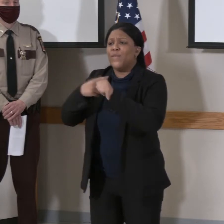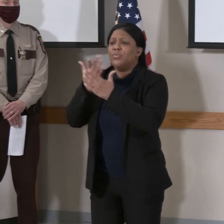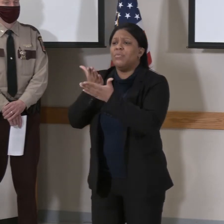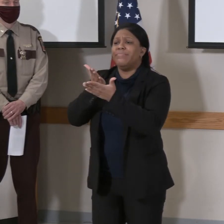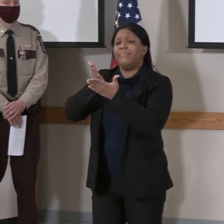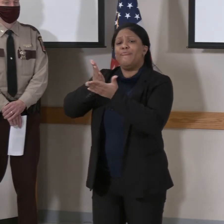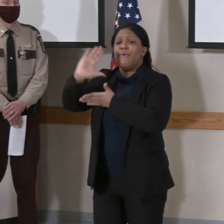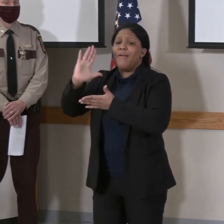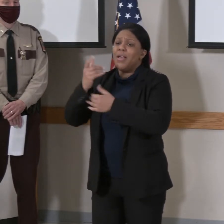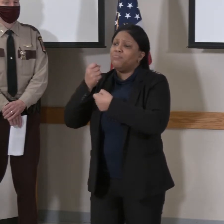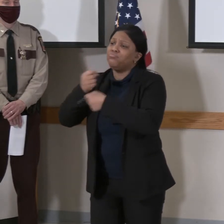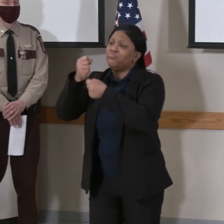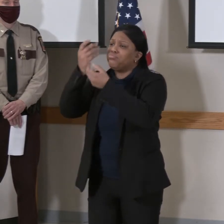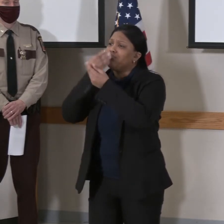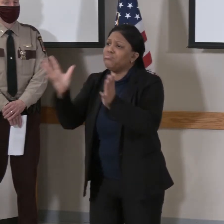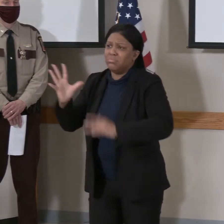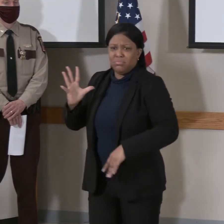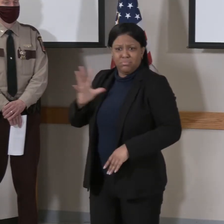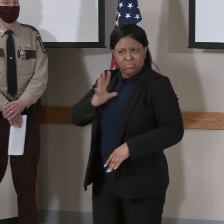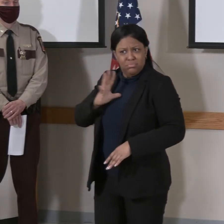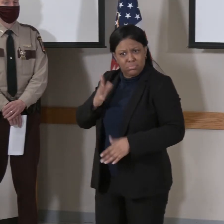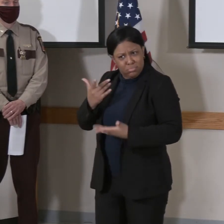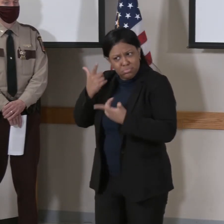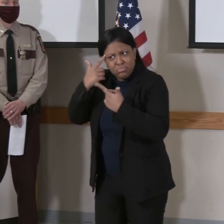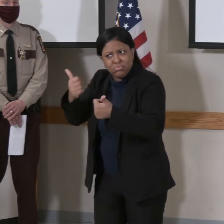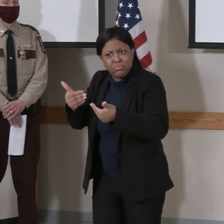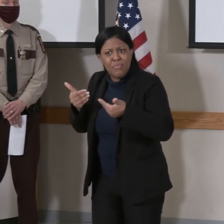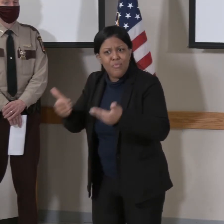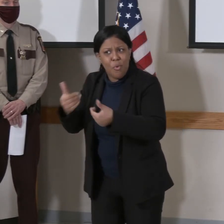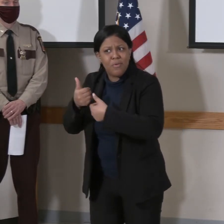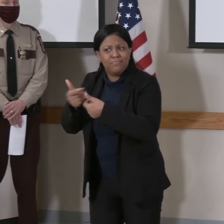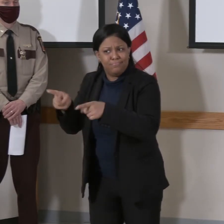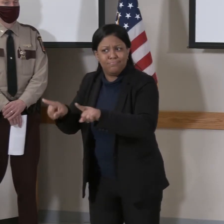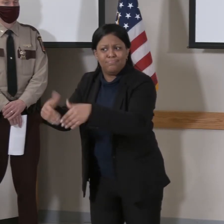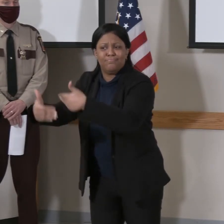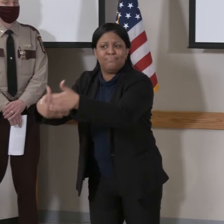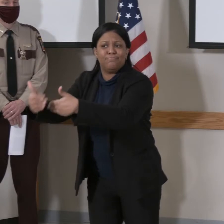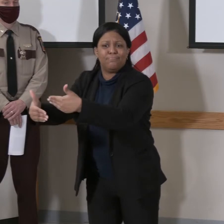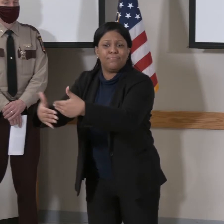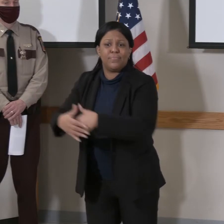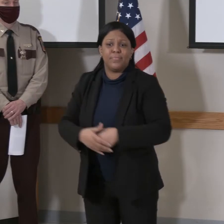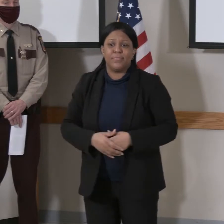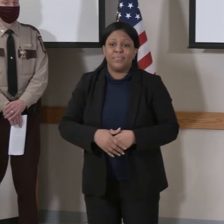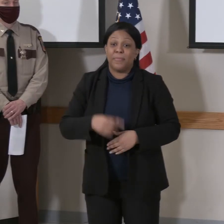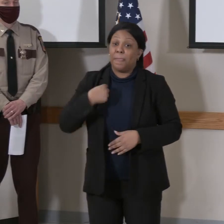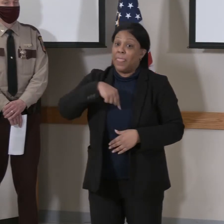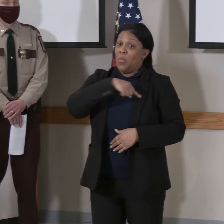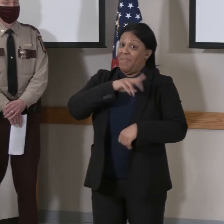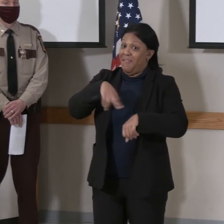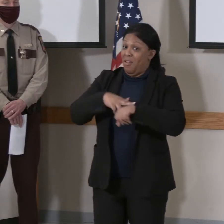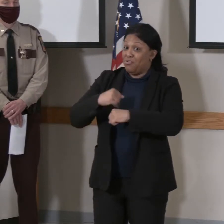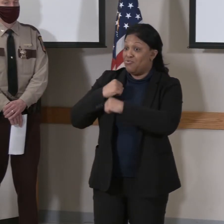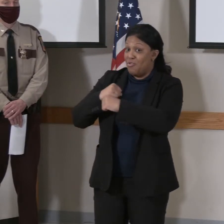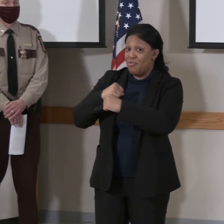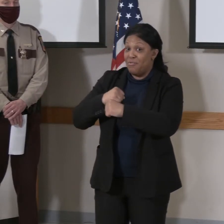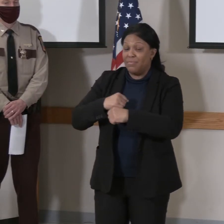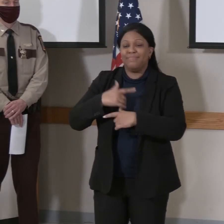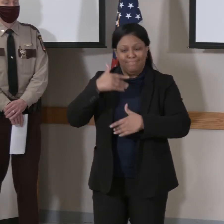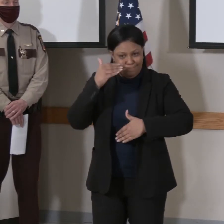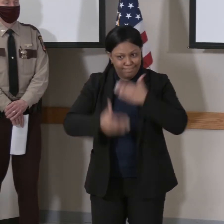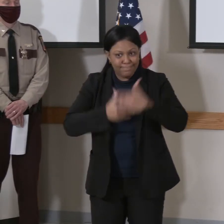Minnesota National Guard will be an integral part of this team to make that happen. We have been